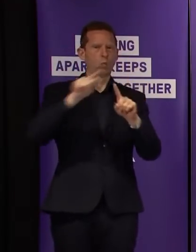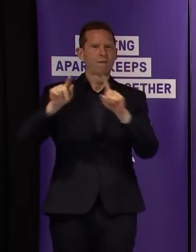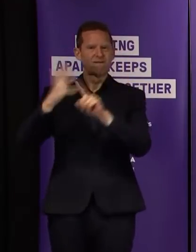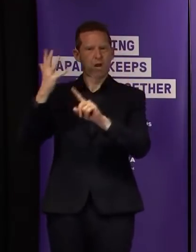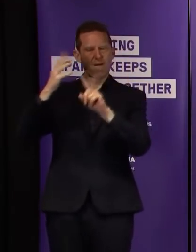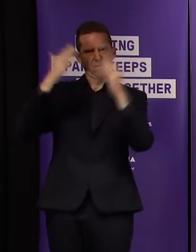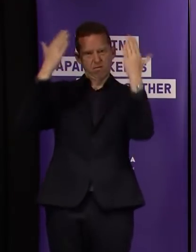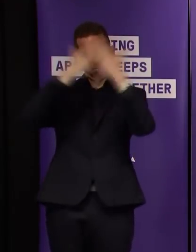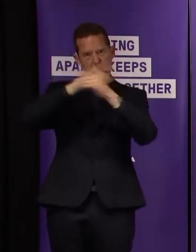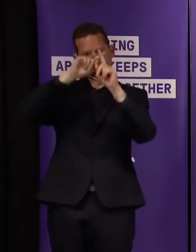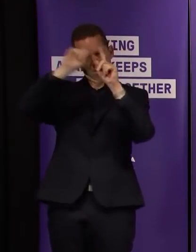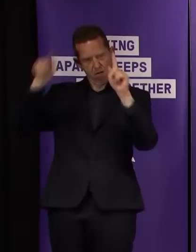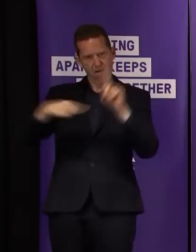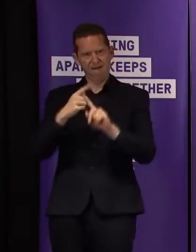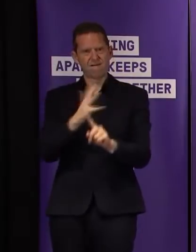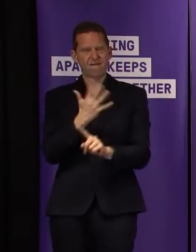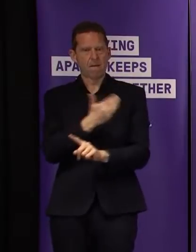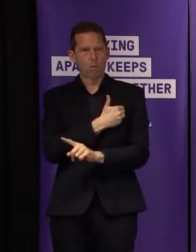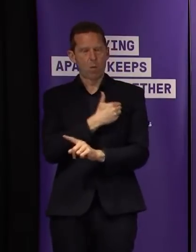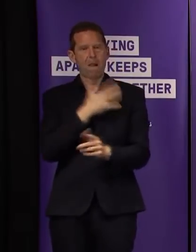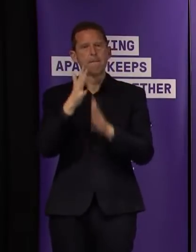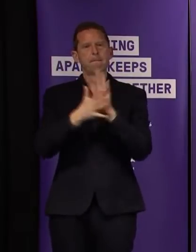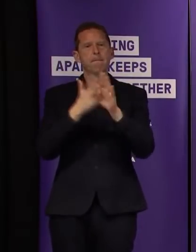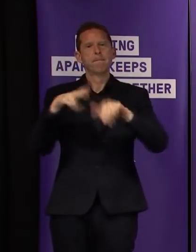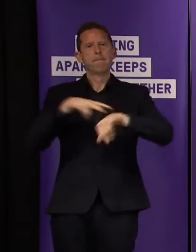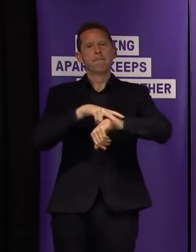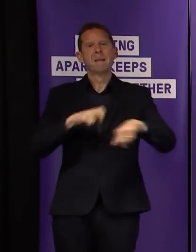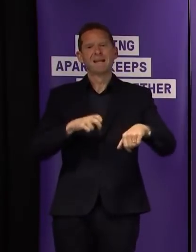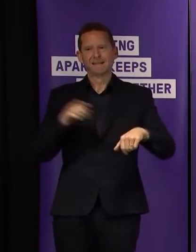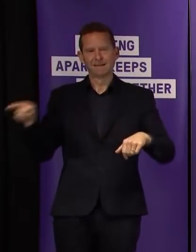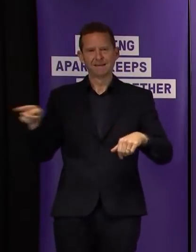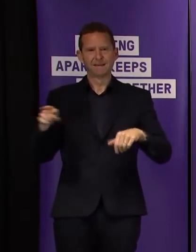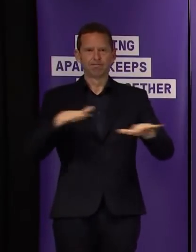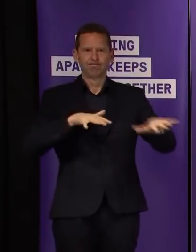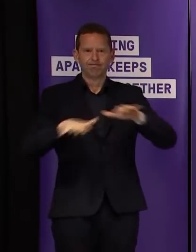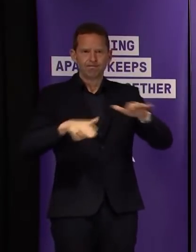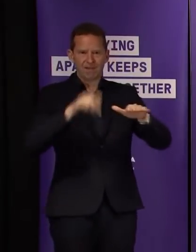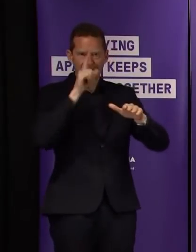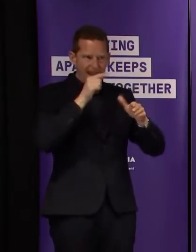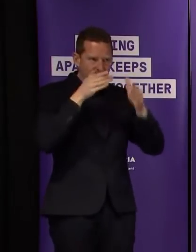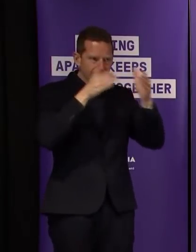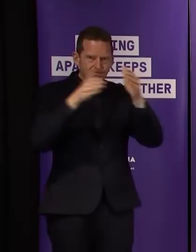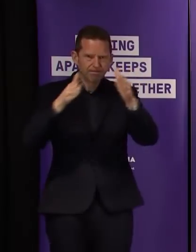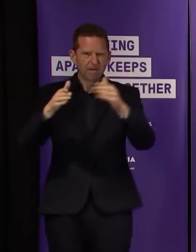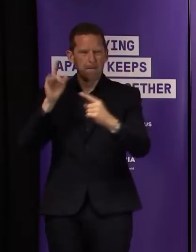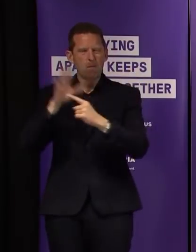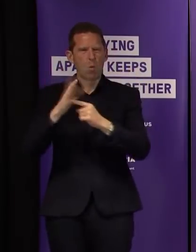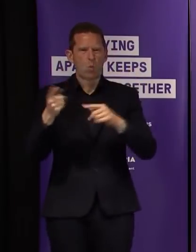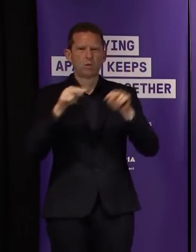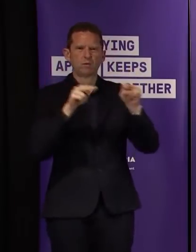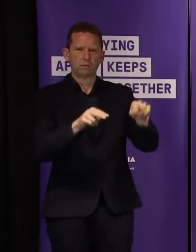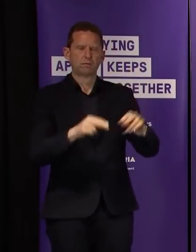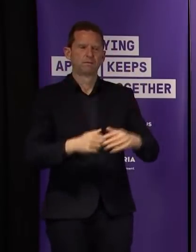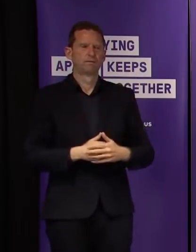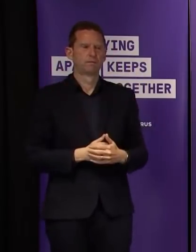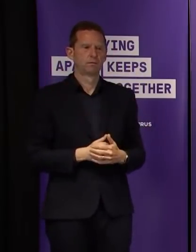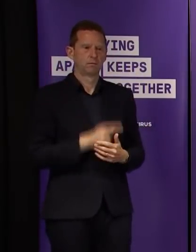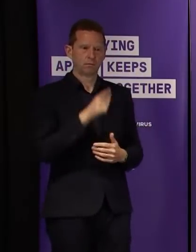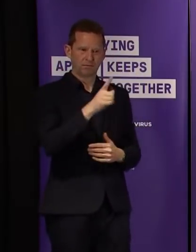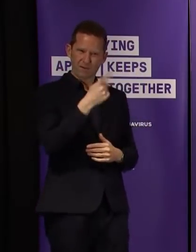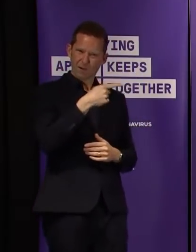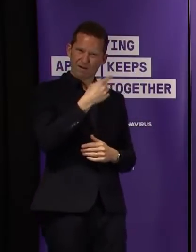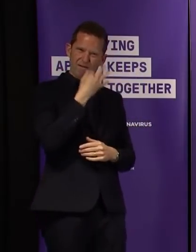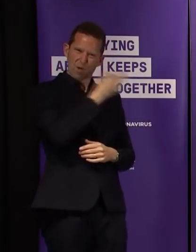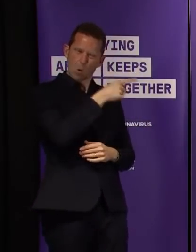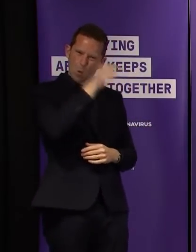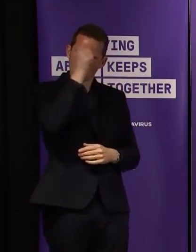focus their resources in areas where they need to. But you think that incursion on people's freedoms, it's very different to